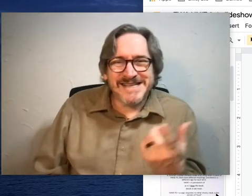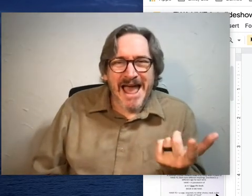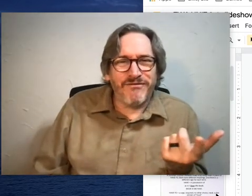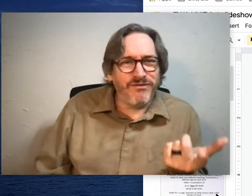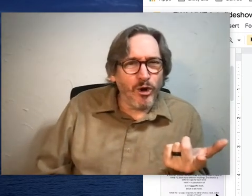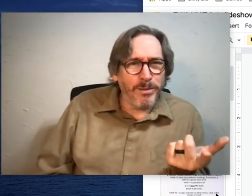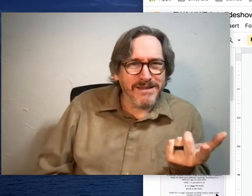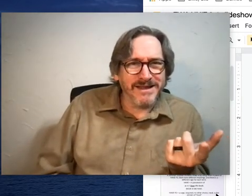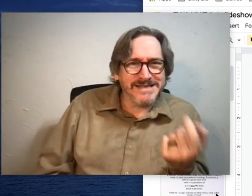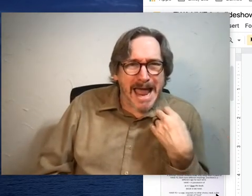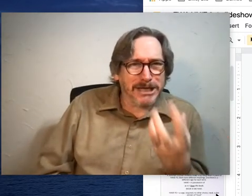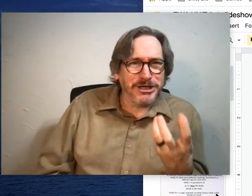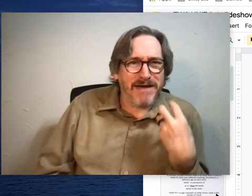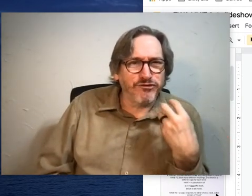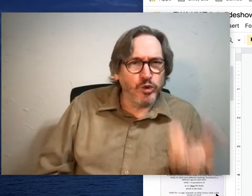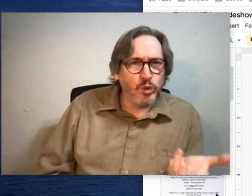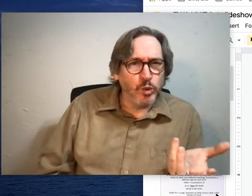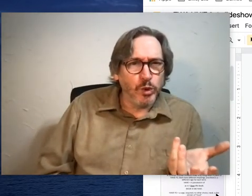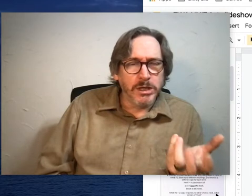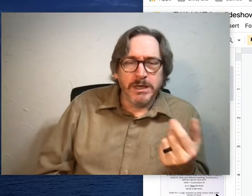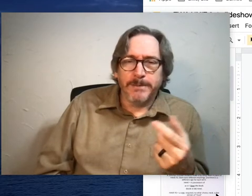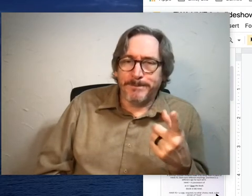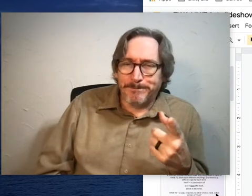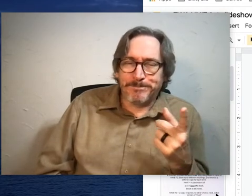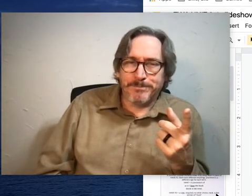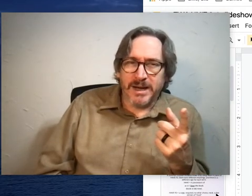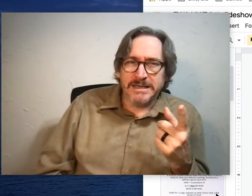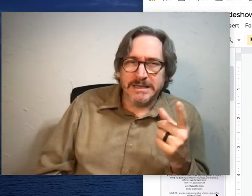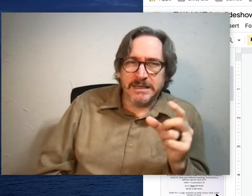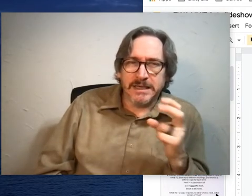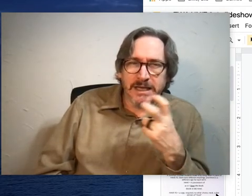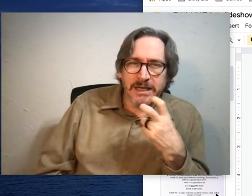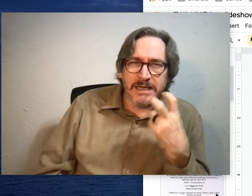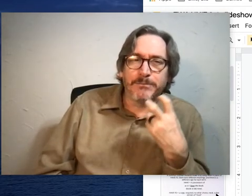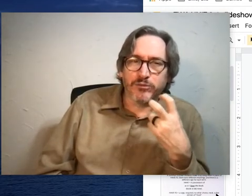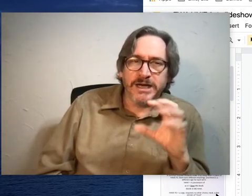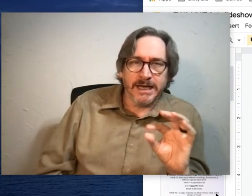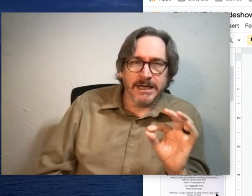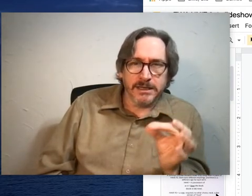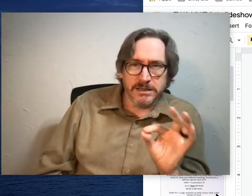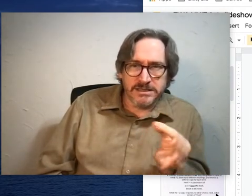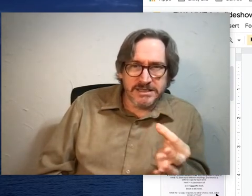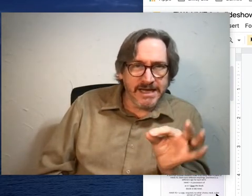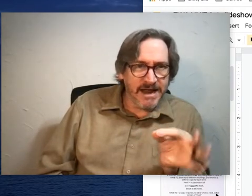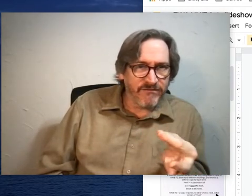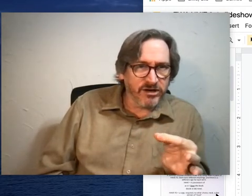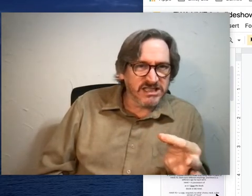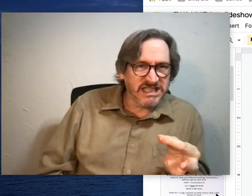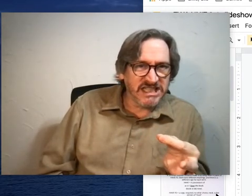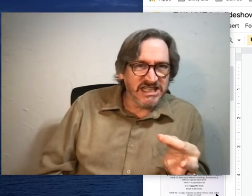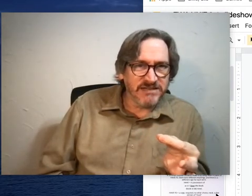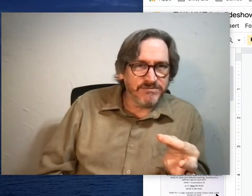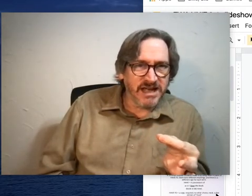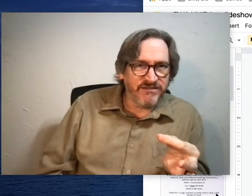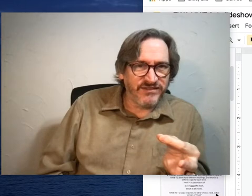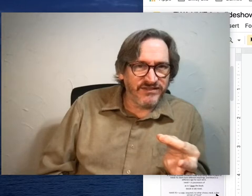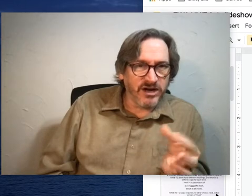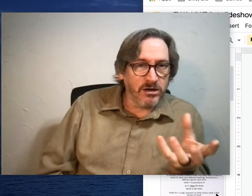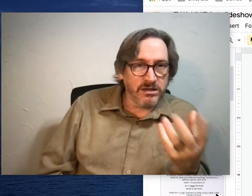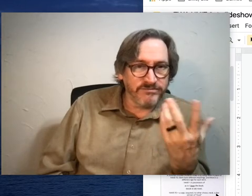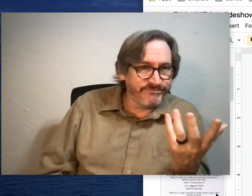It says affo, but I think it's actually f2. But in lip reading, T and F are